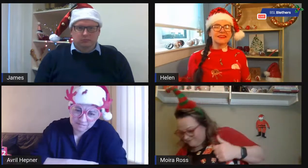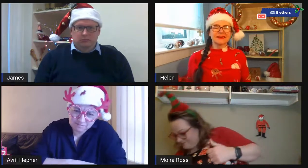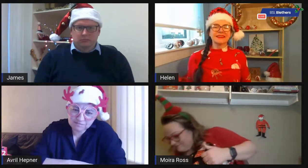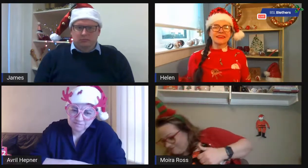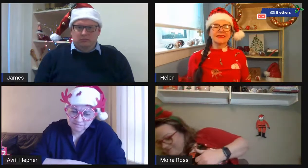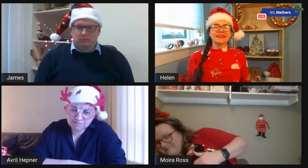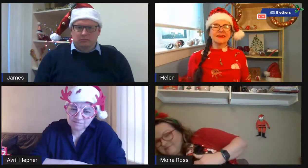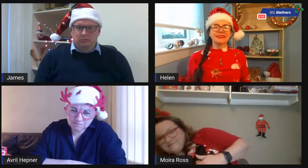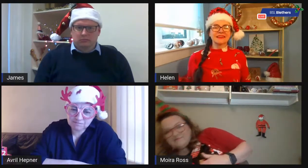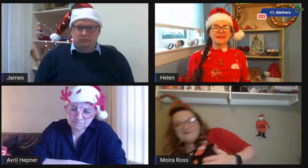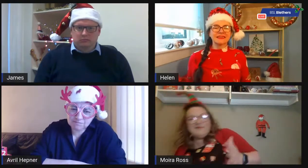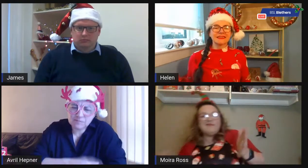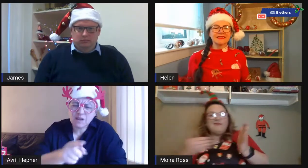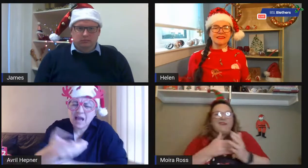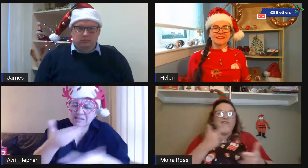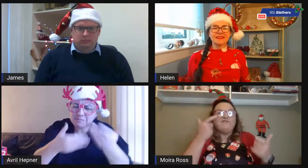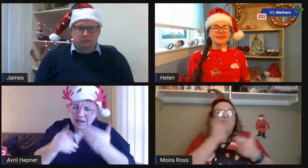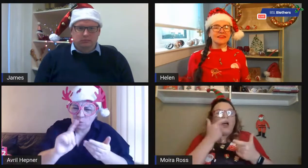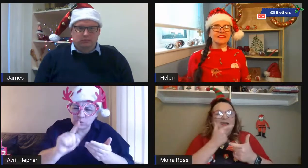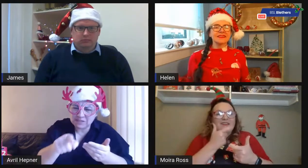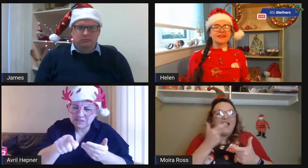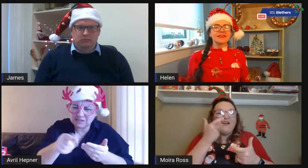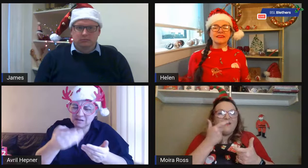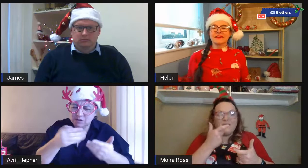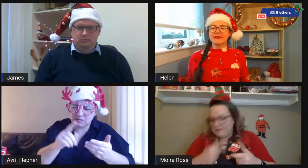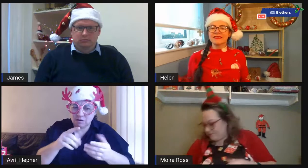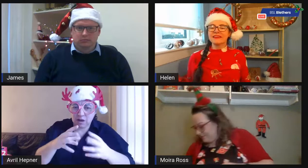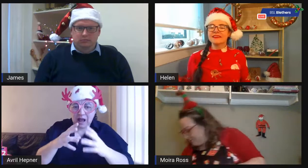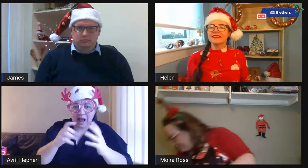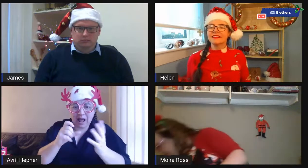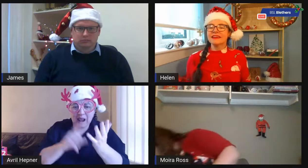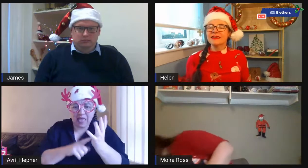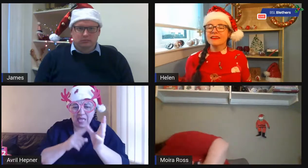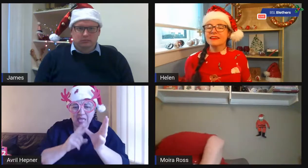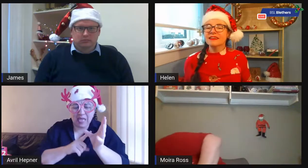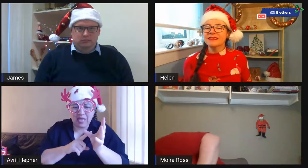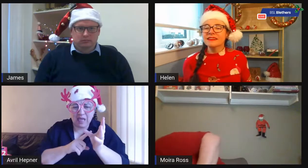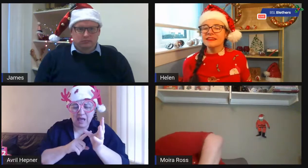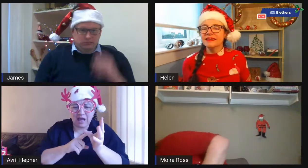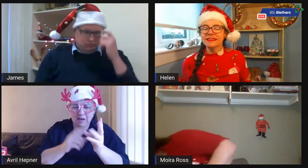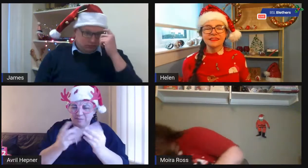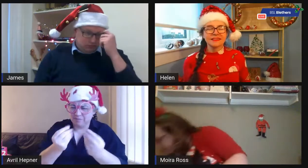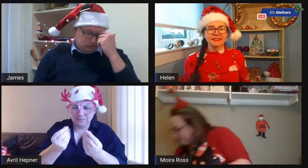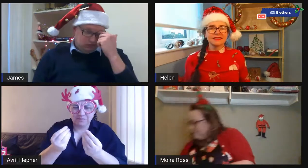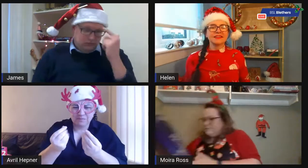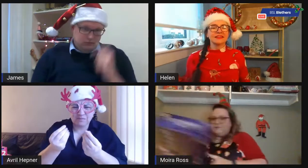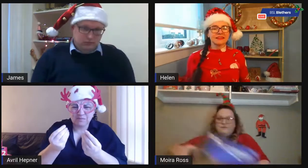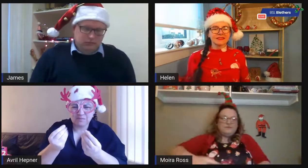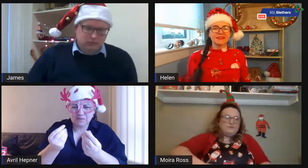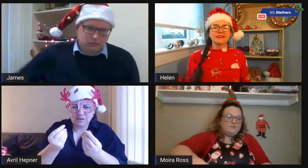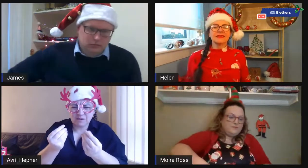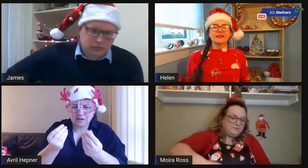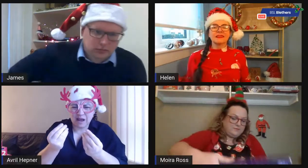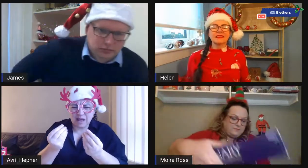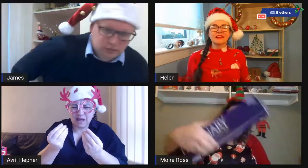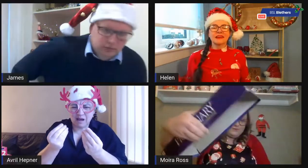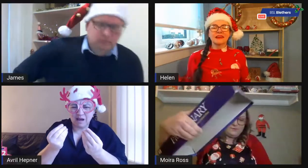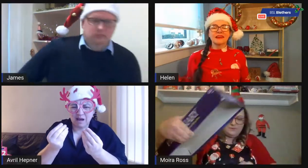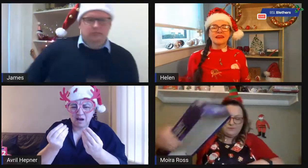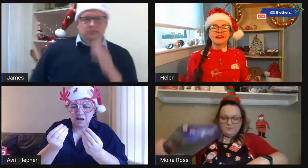doing. Yes, very suitable. Can you tell viewers perhaps who don't know it what Pictionary is about?